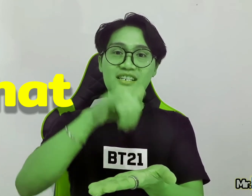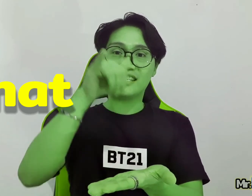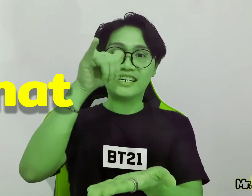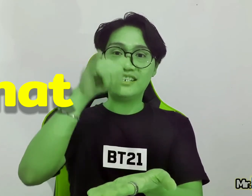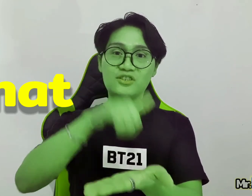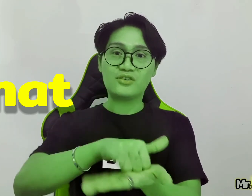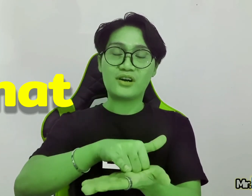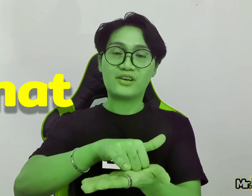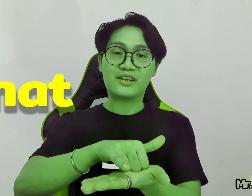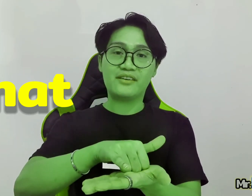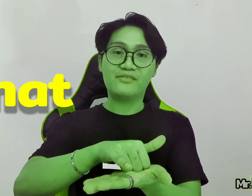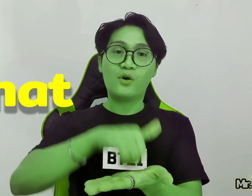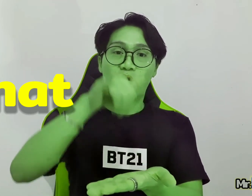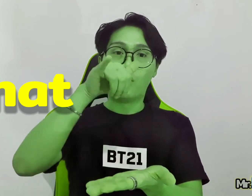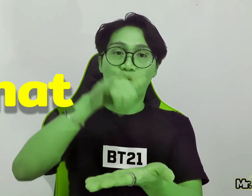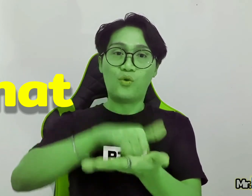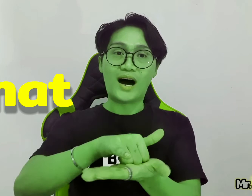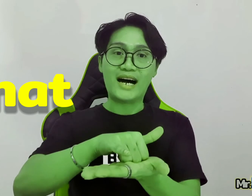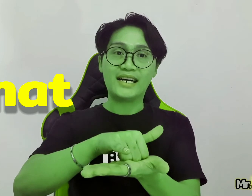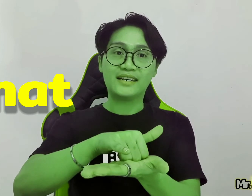the interrogative why.